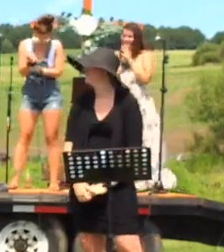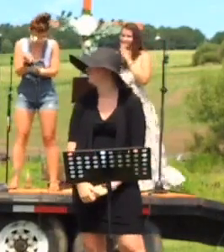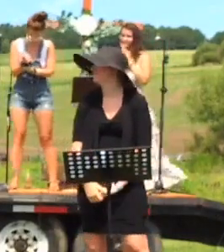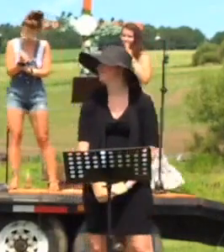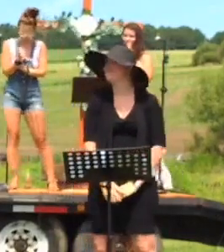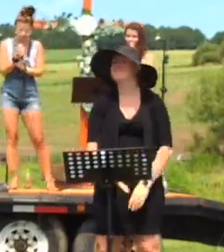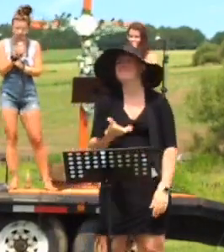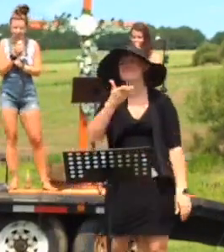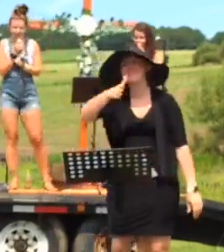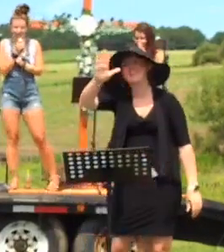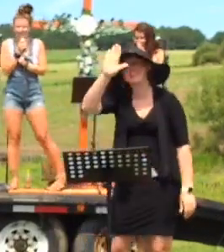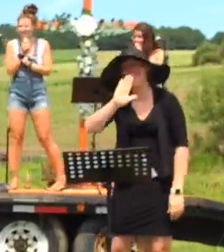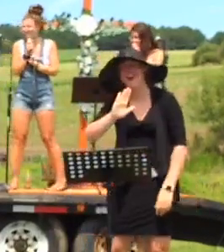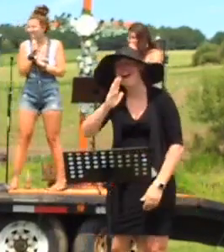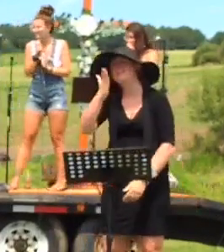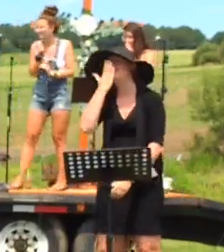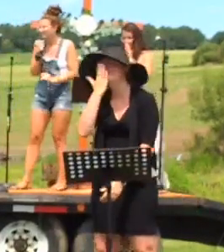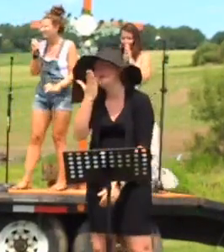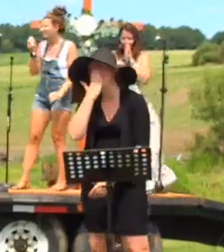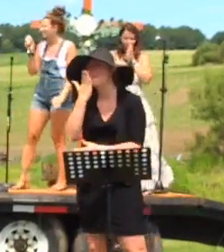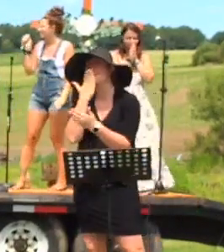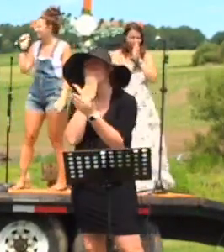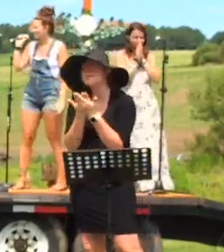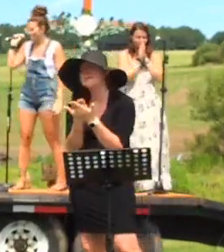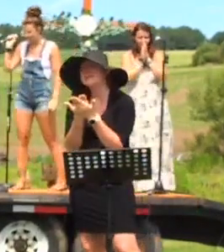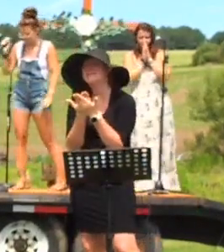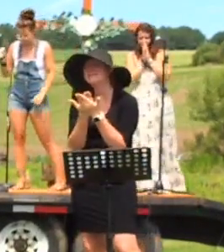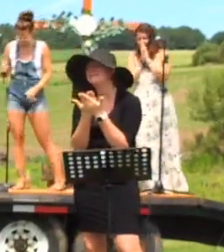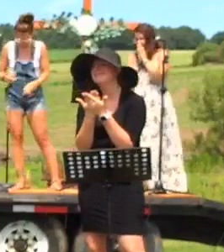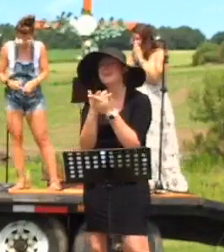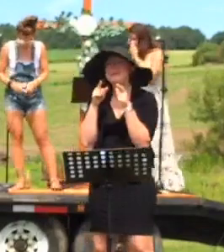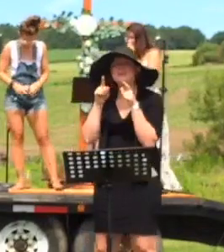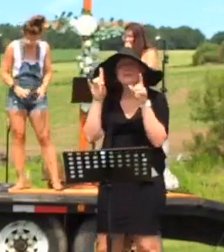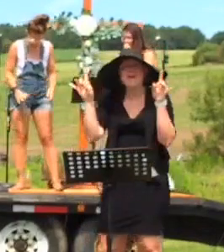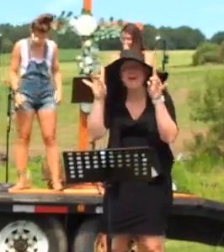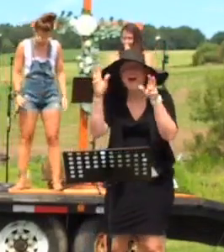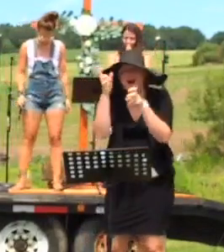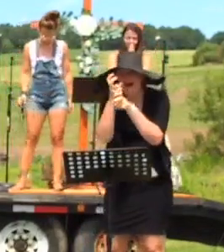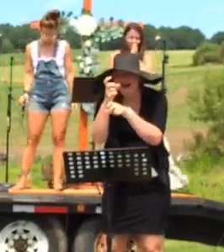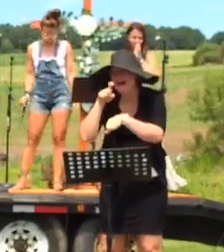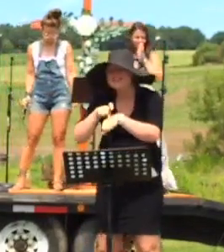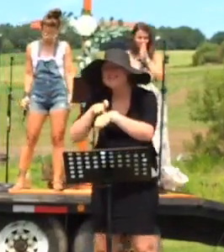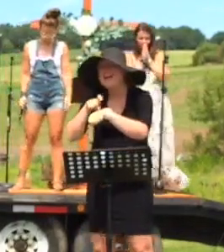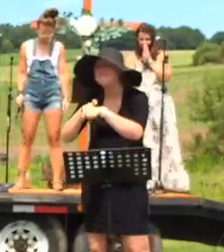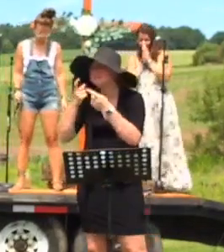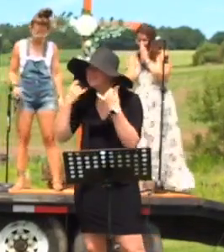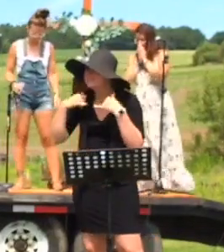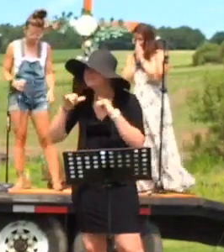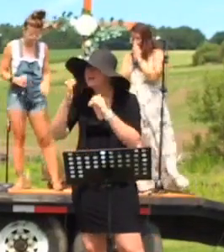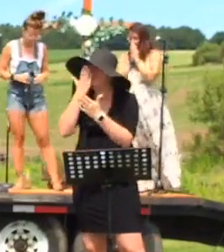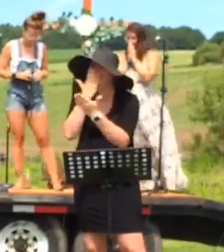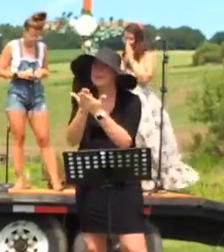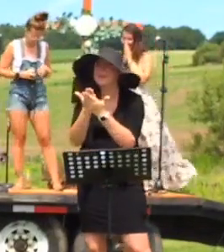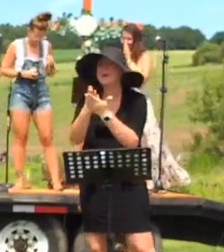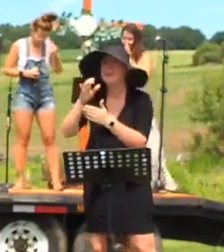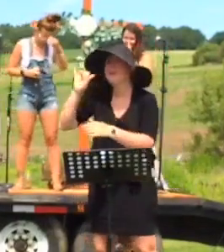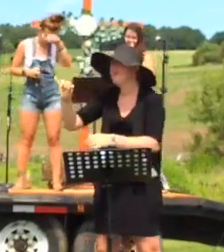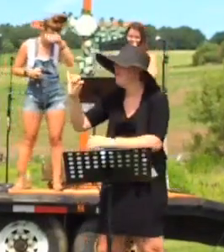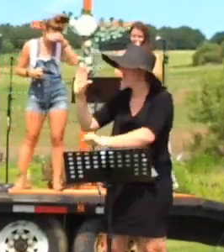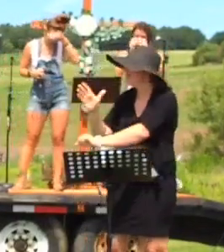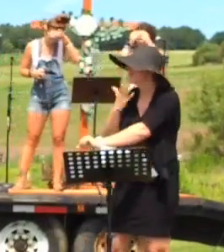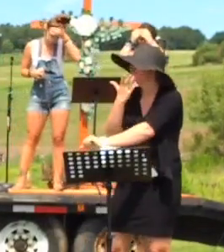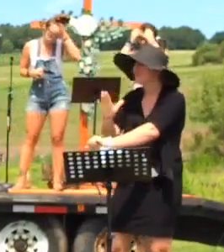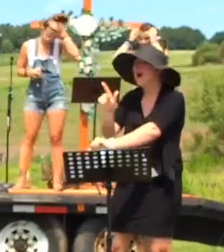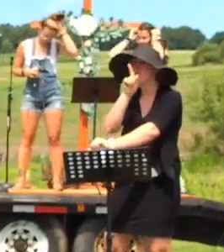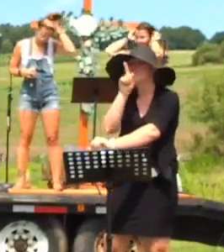is so, so very good. Amen. Even in the difficult times. Some of you know that this is a song that means a lot.